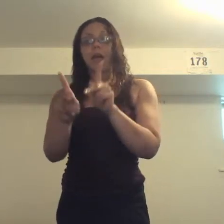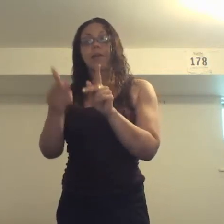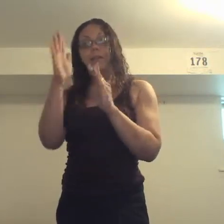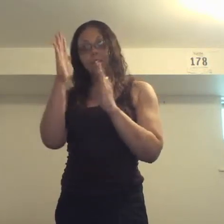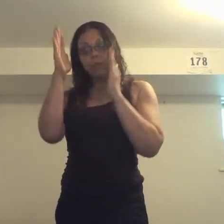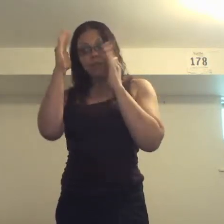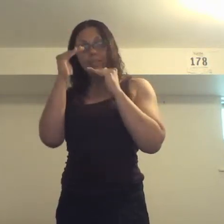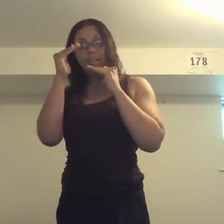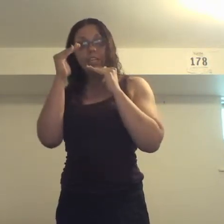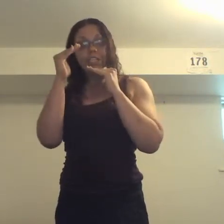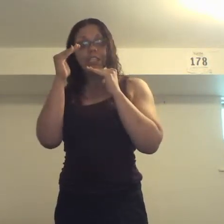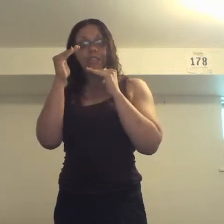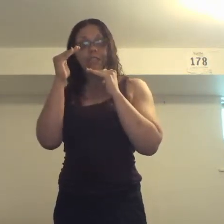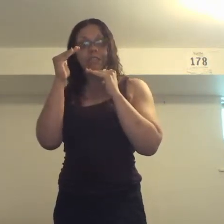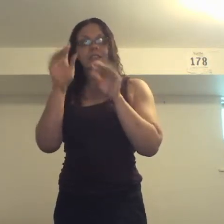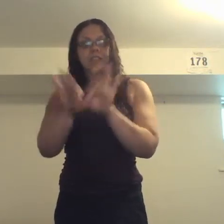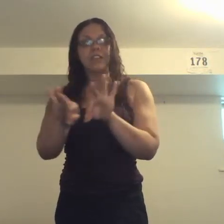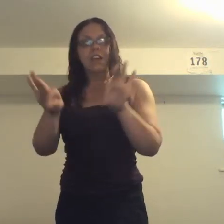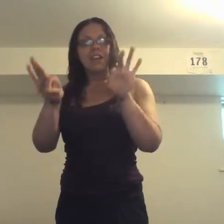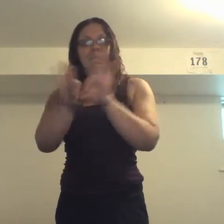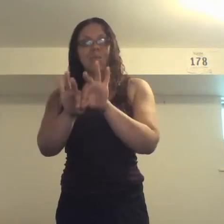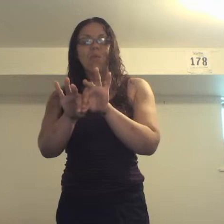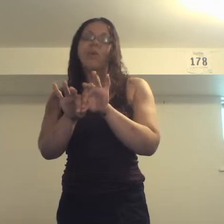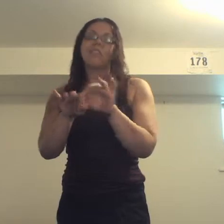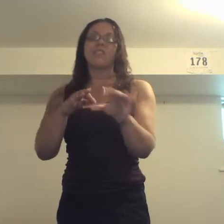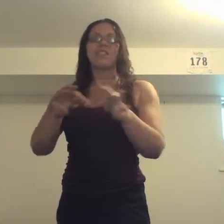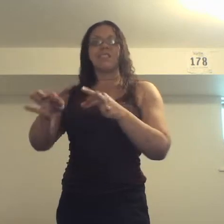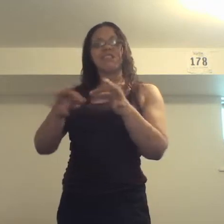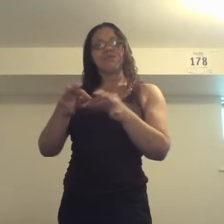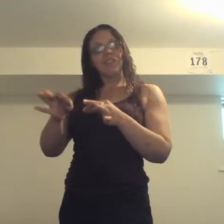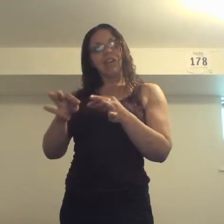traveling, and the information is comfortable with the